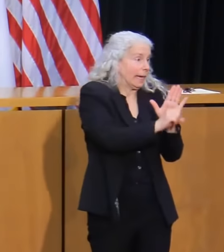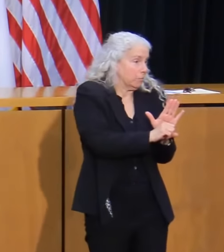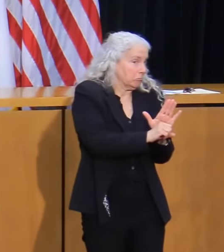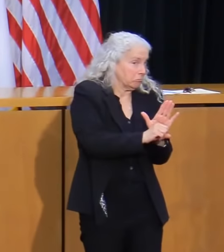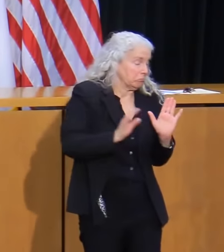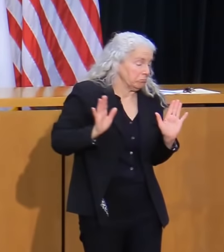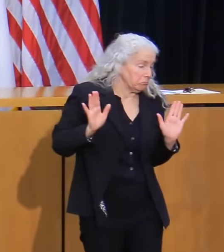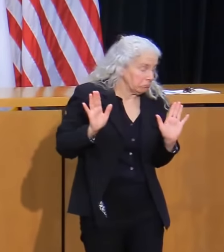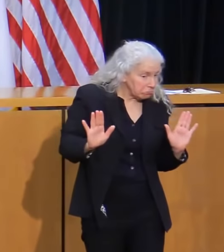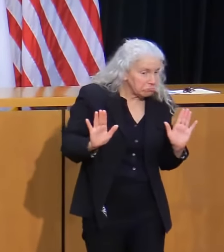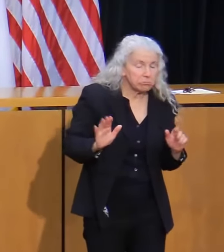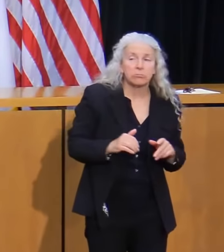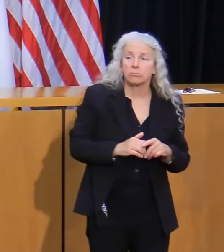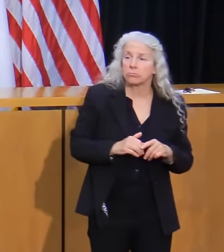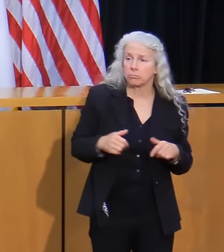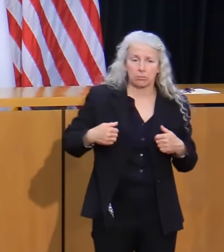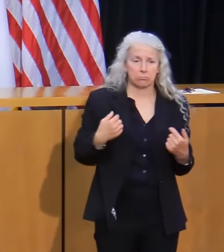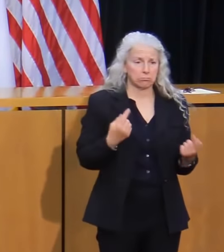but there